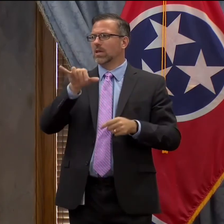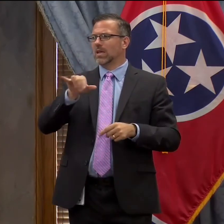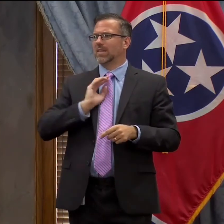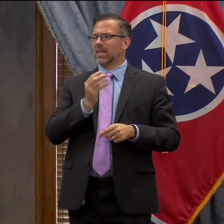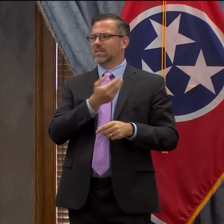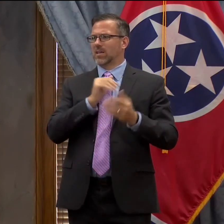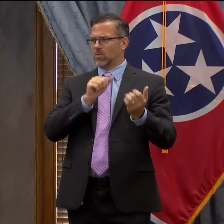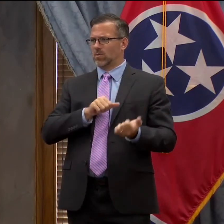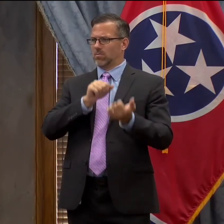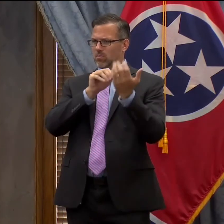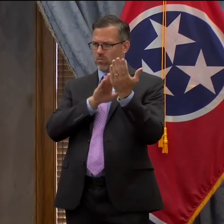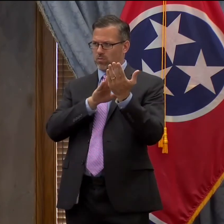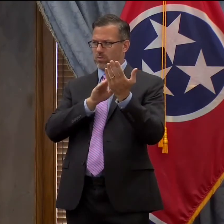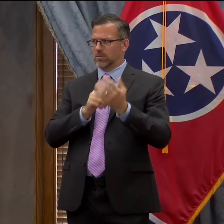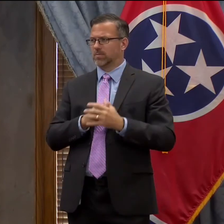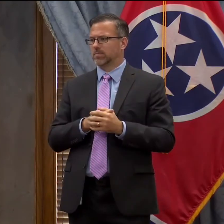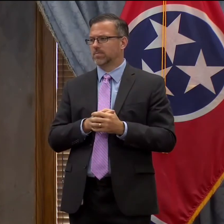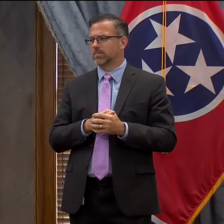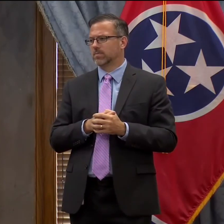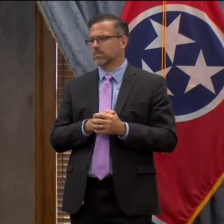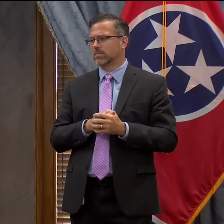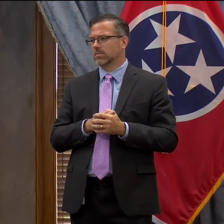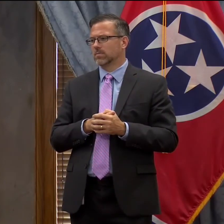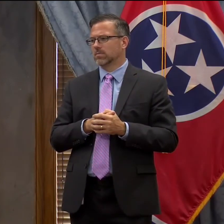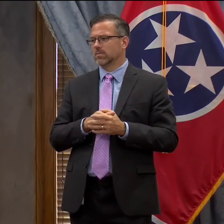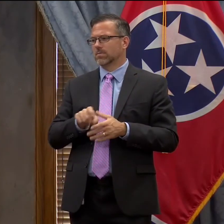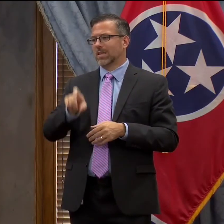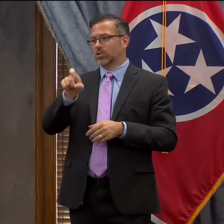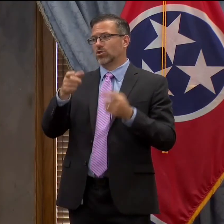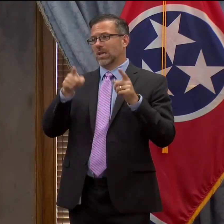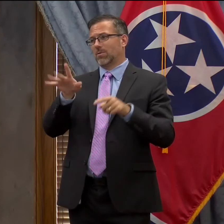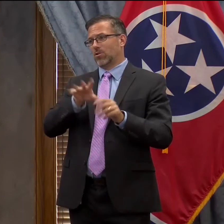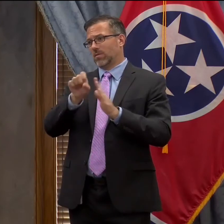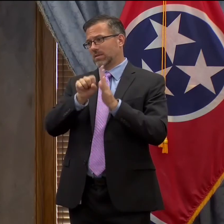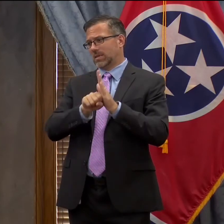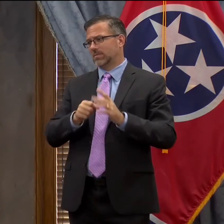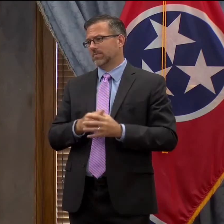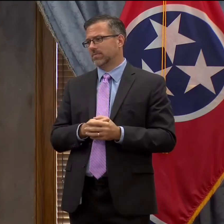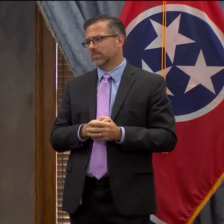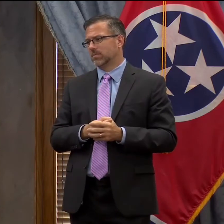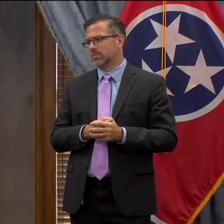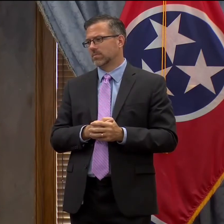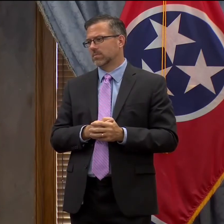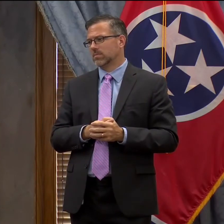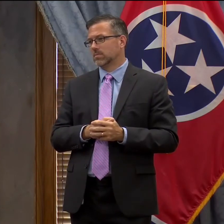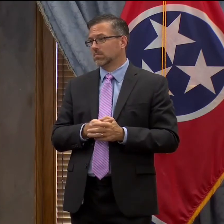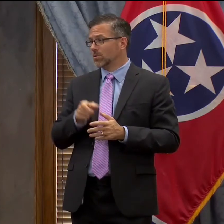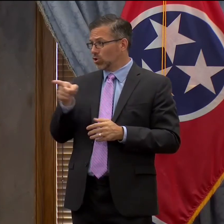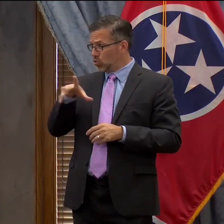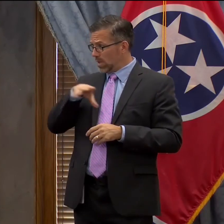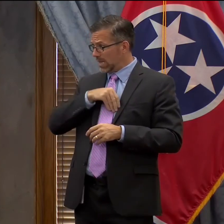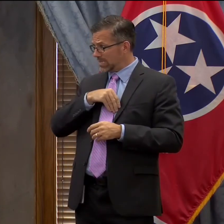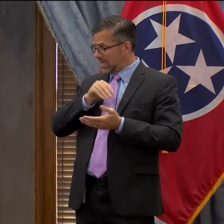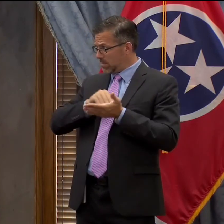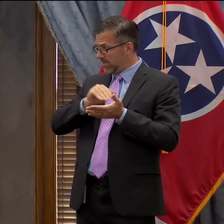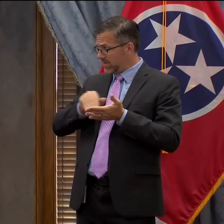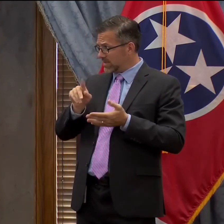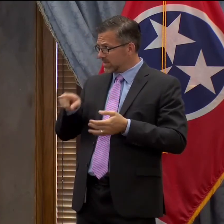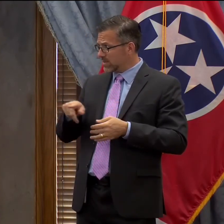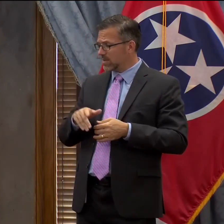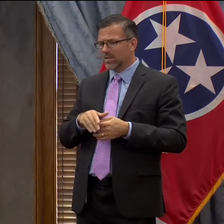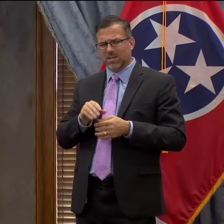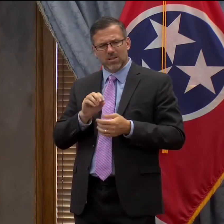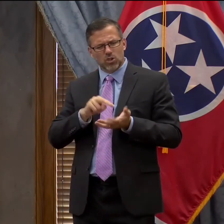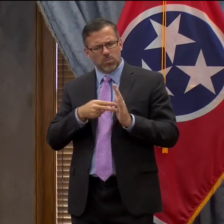That's been our approach, and that's what I think should be happening all across the state. So are you saying you're okay with it? Okay with playing